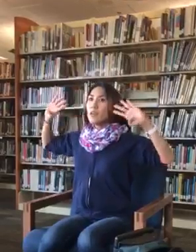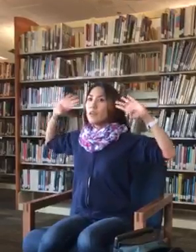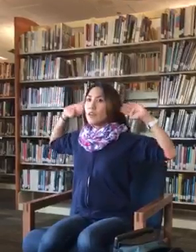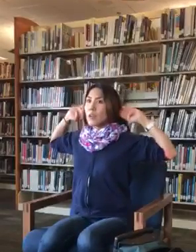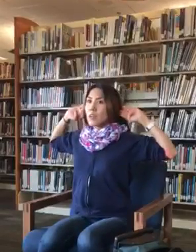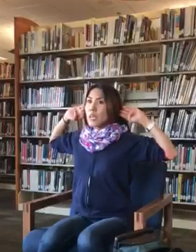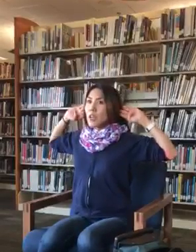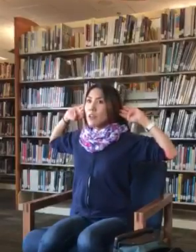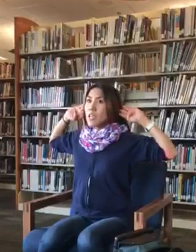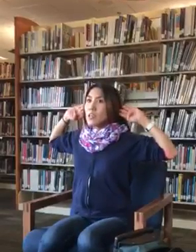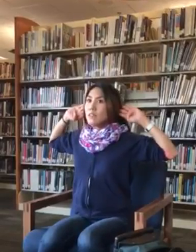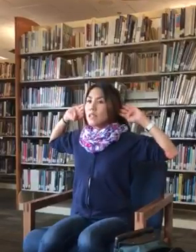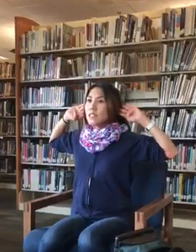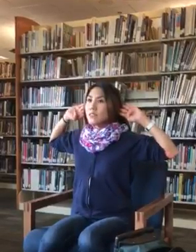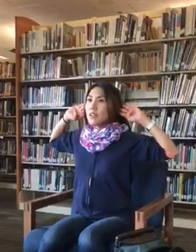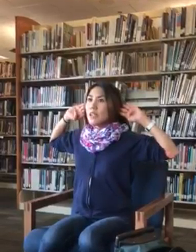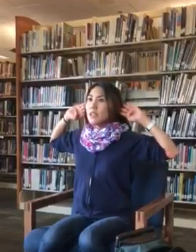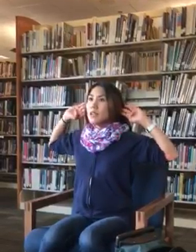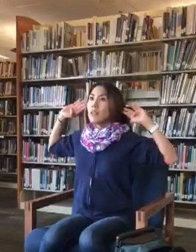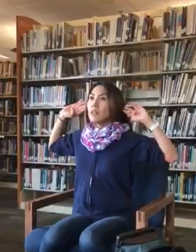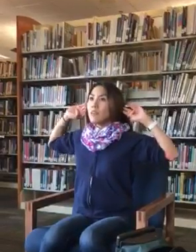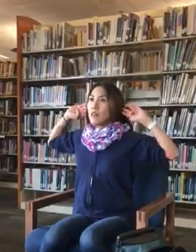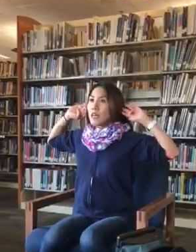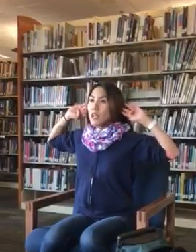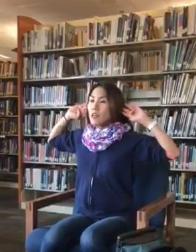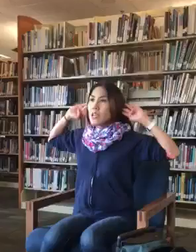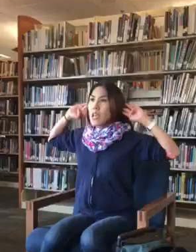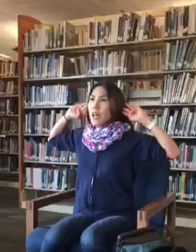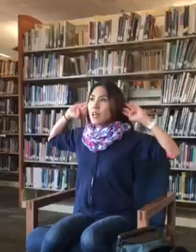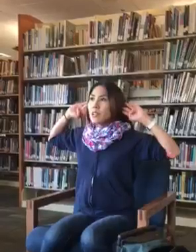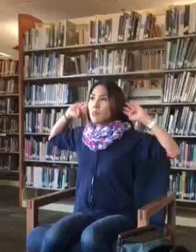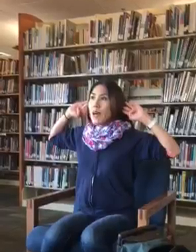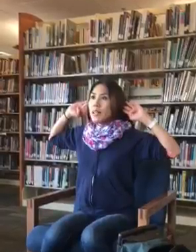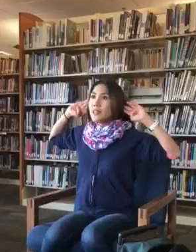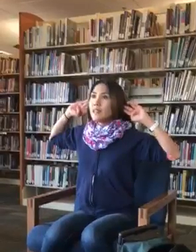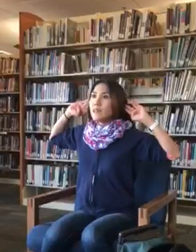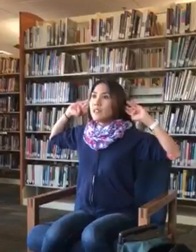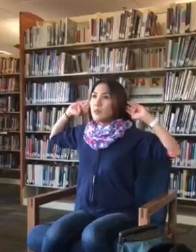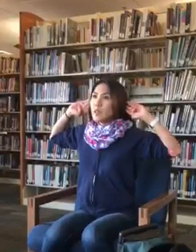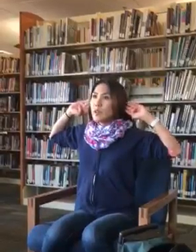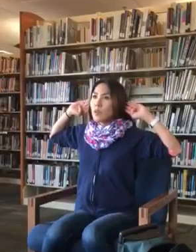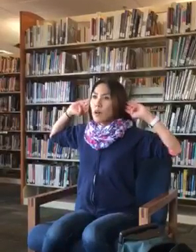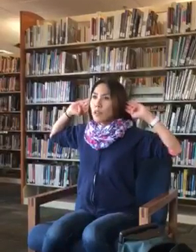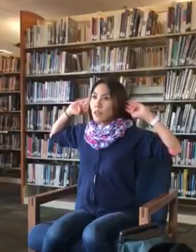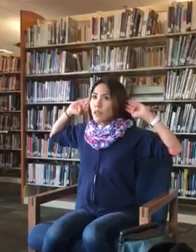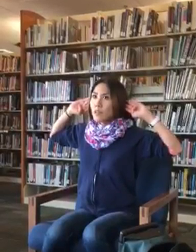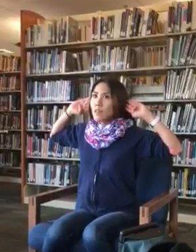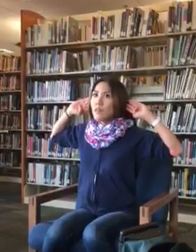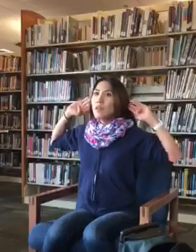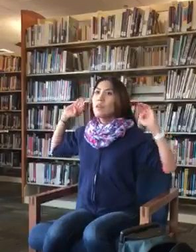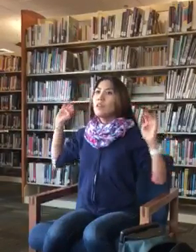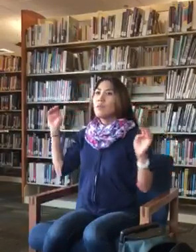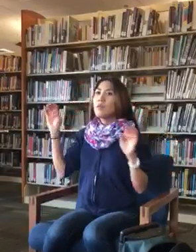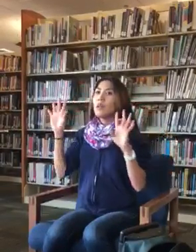for hearing, sensory, hearing and balance, vestibulocochlear nerve. Number